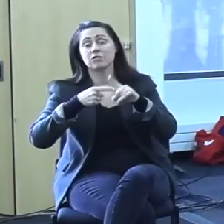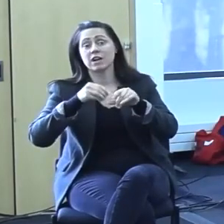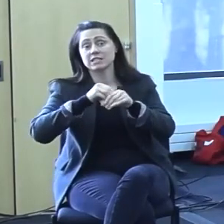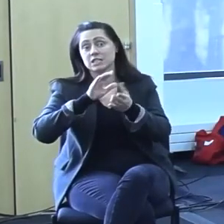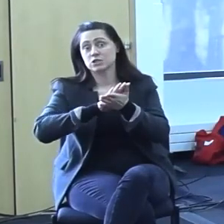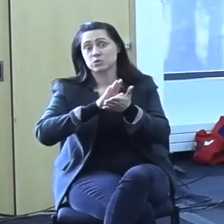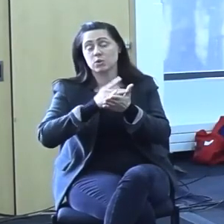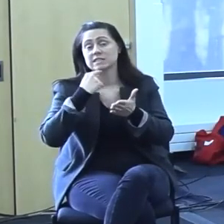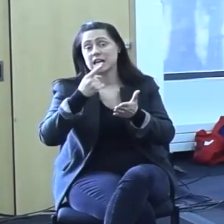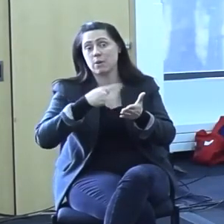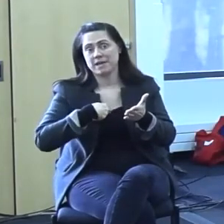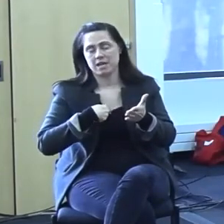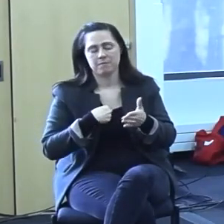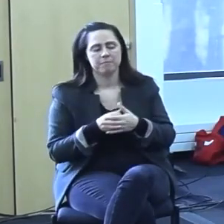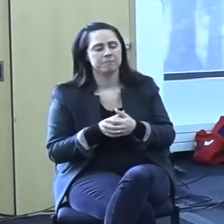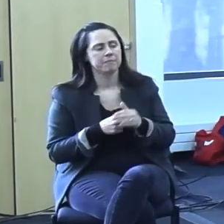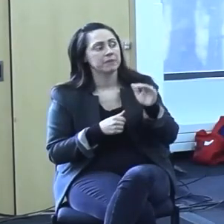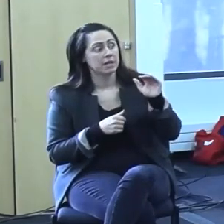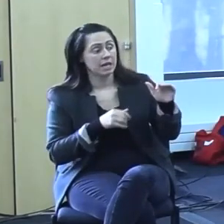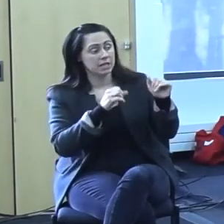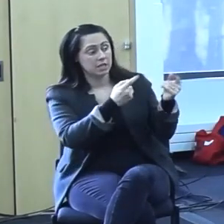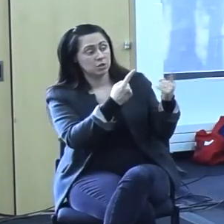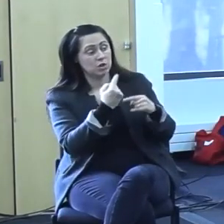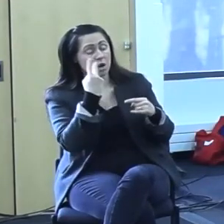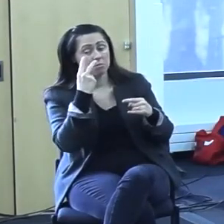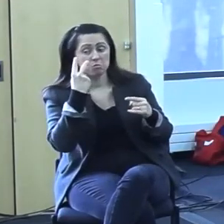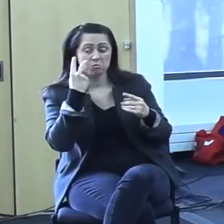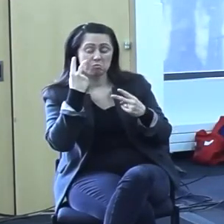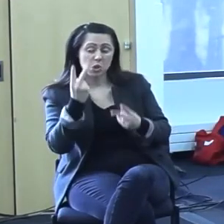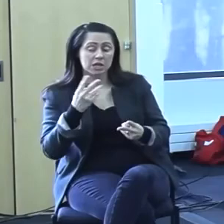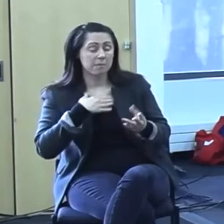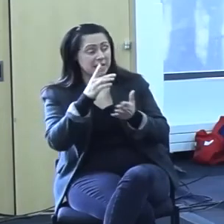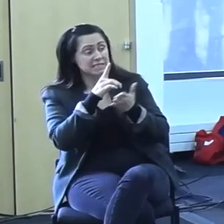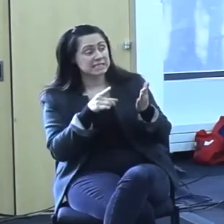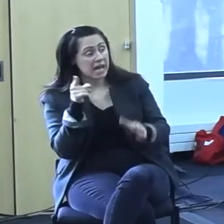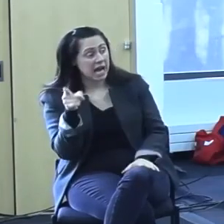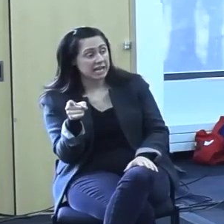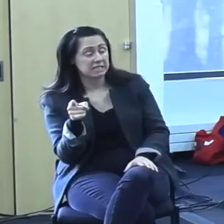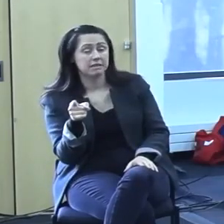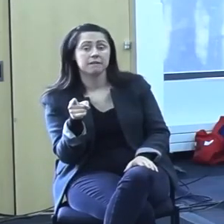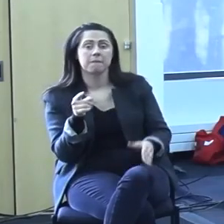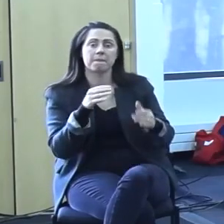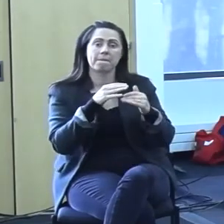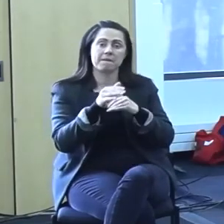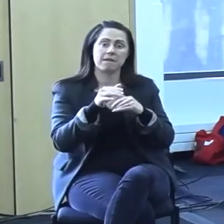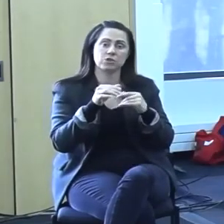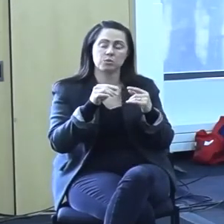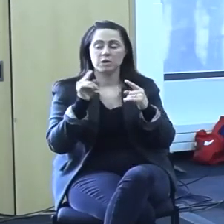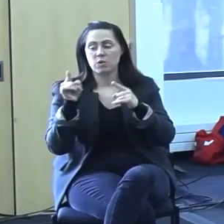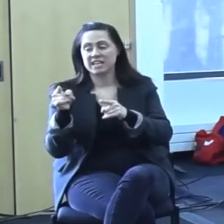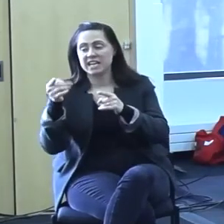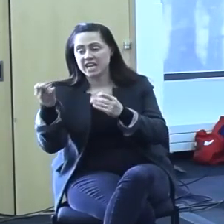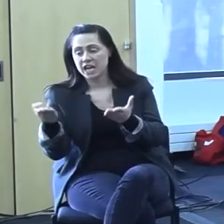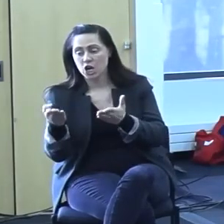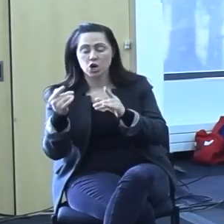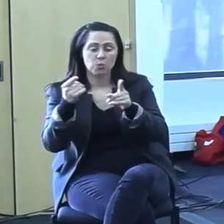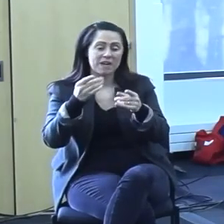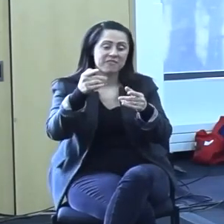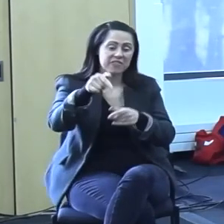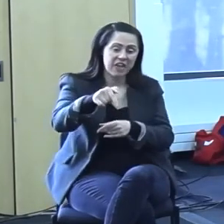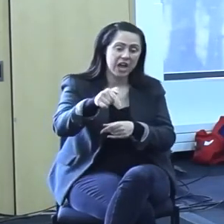school tell me that, like, hey, can you come look at my design? Like, after we went here and there, like I realized that